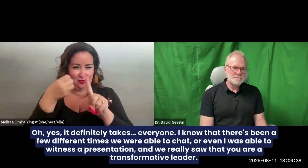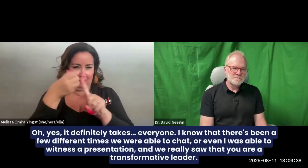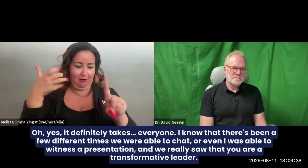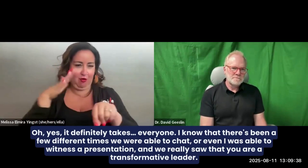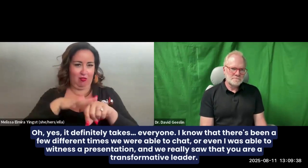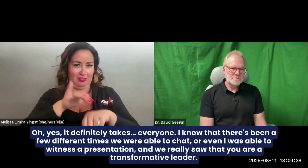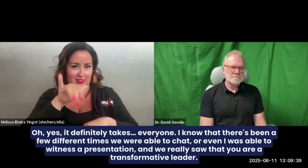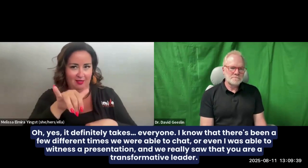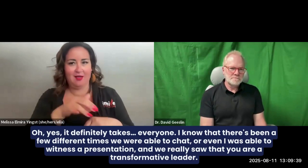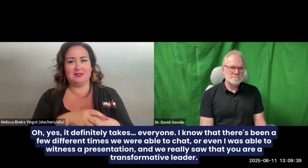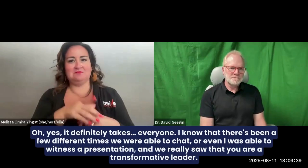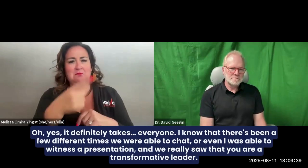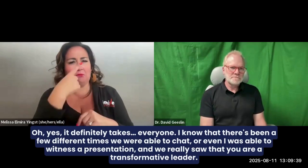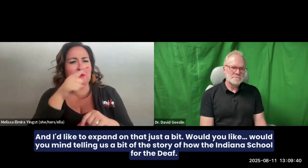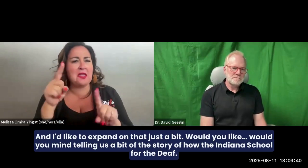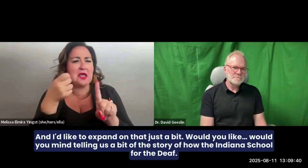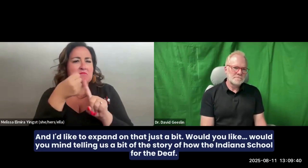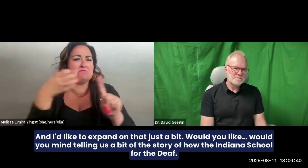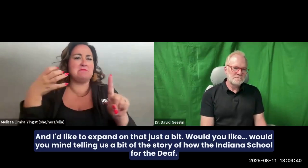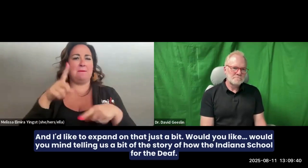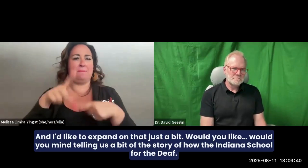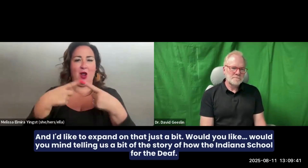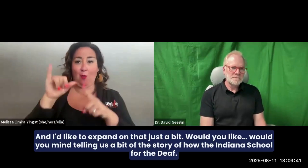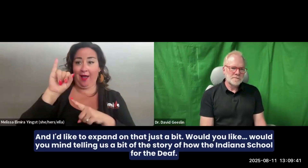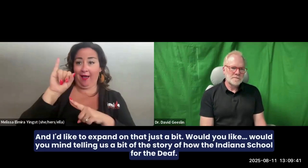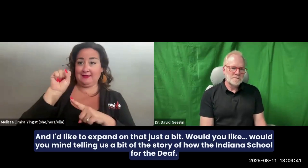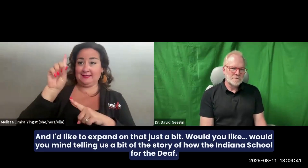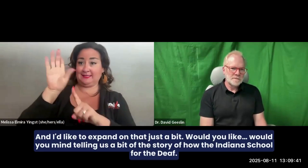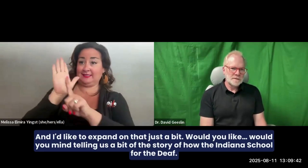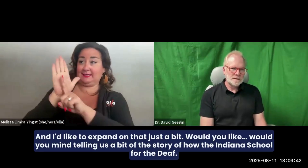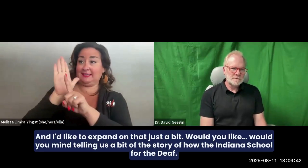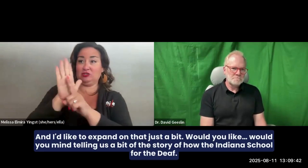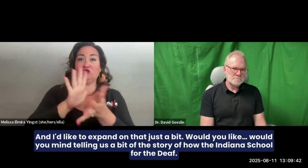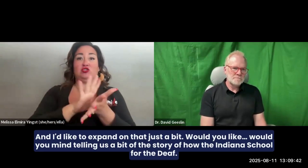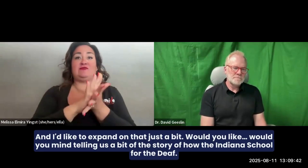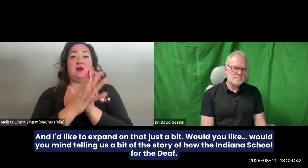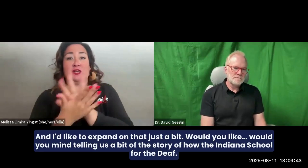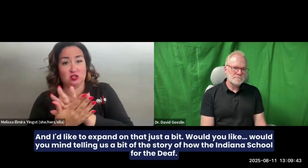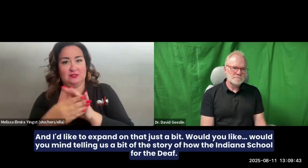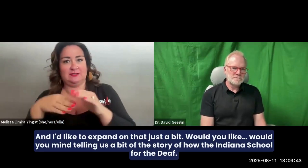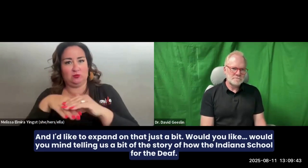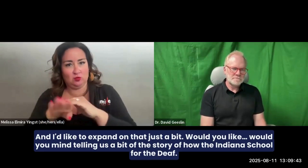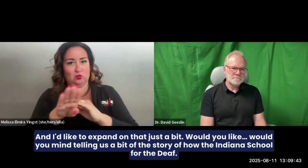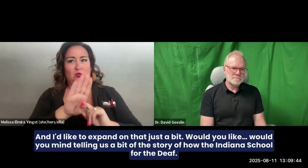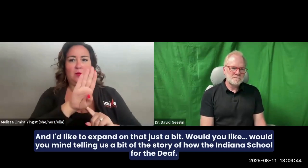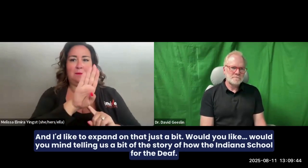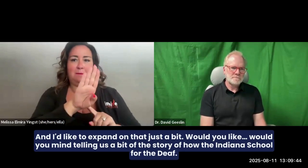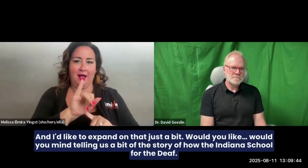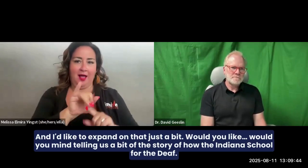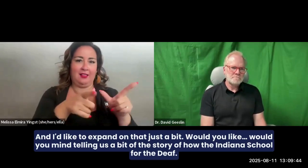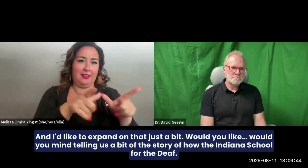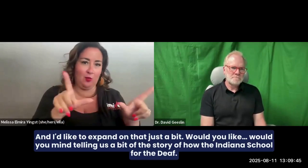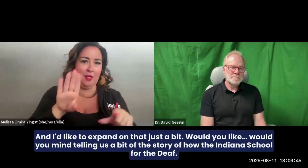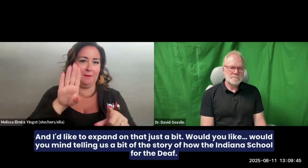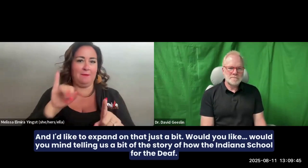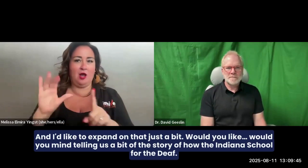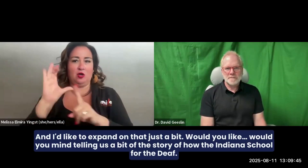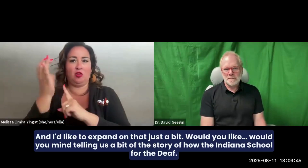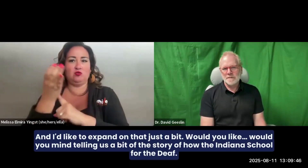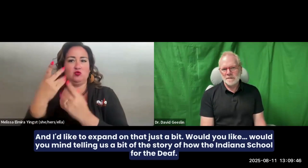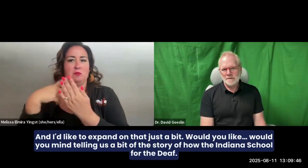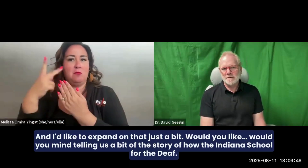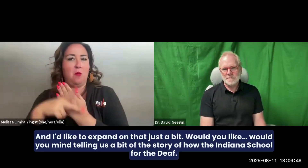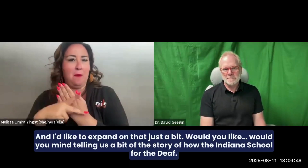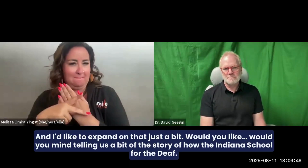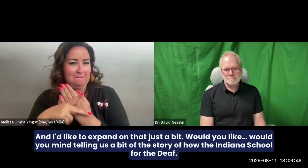a transformative leader. And I'd like to expand on that just a bit. Would you mind telling us a bit of the